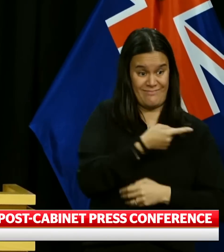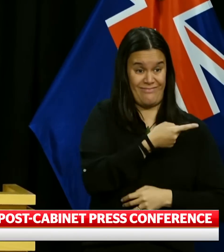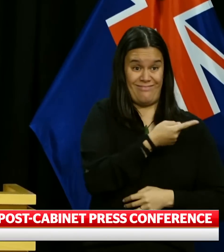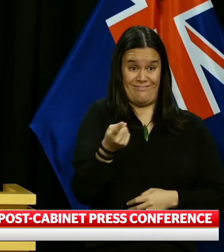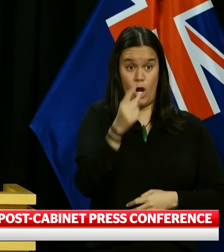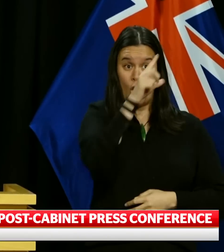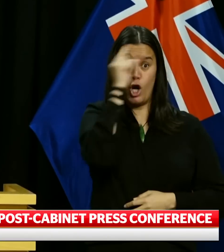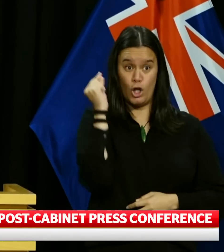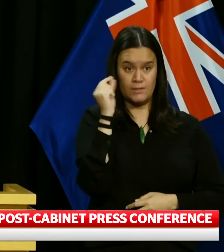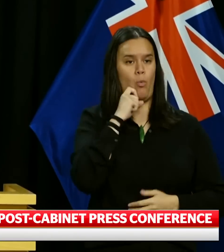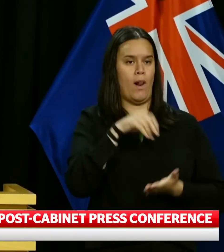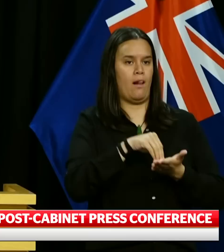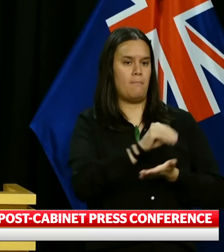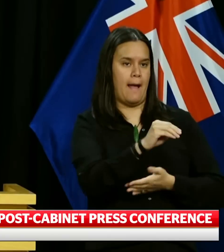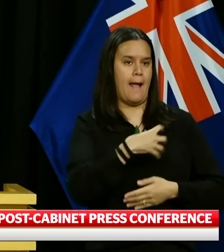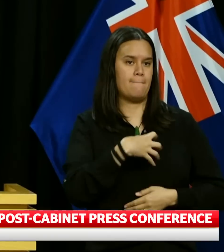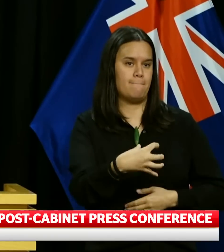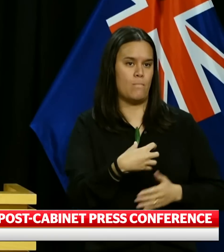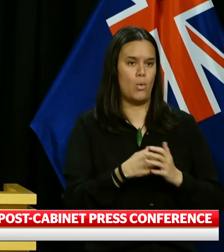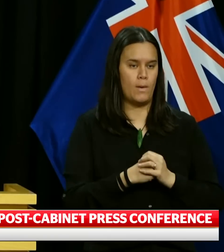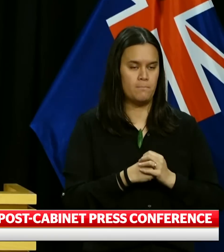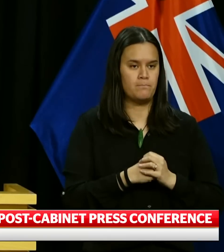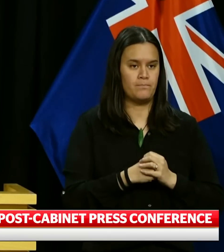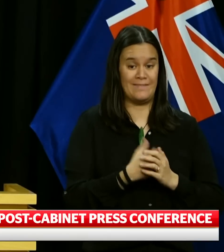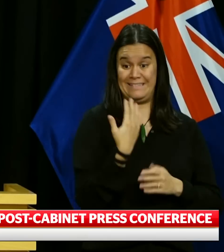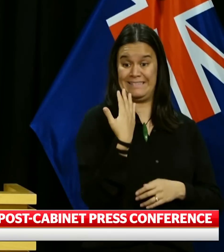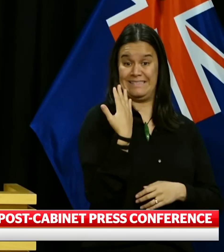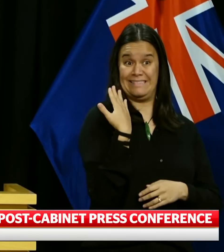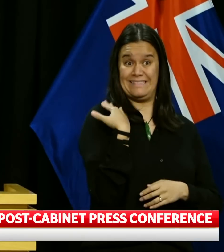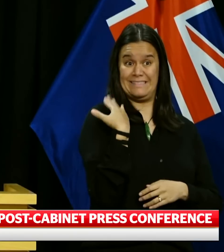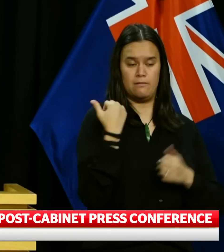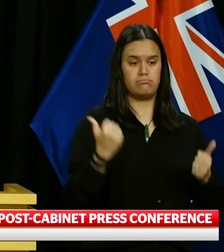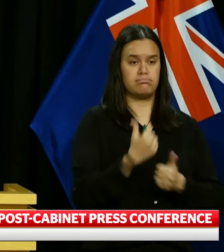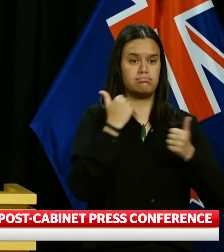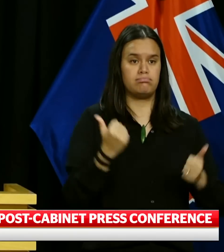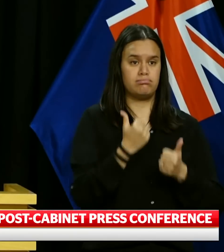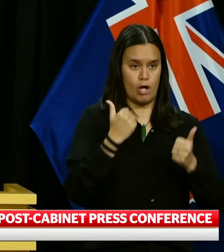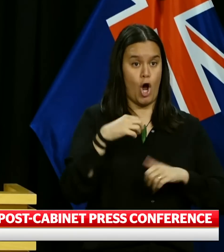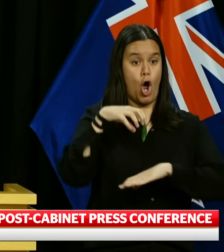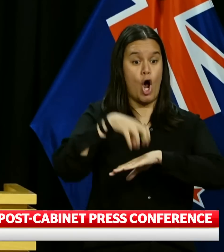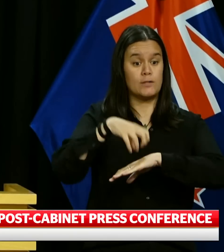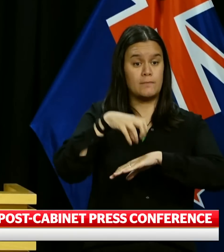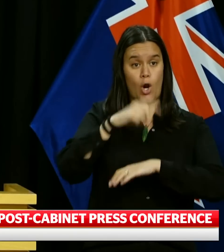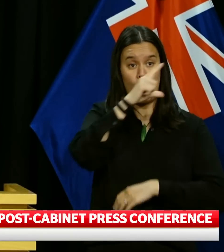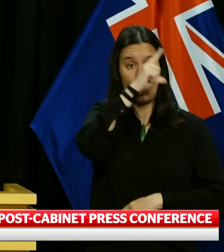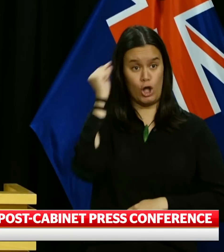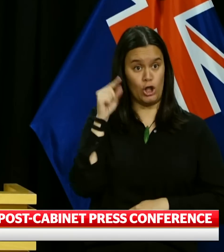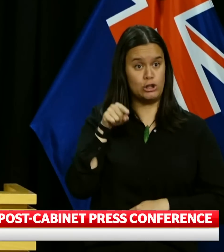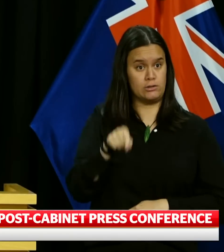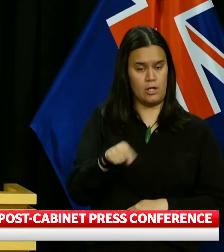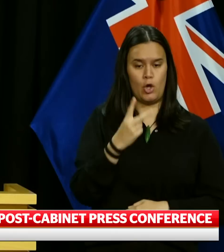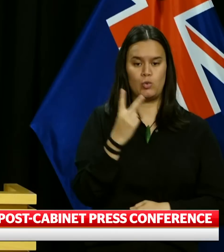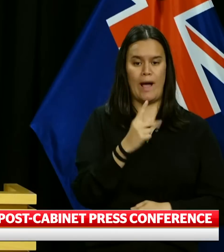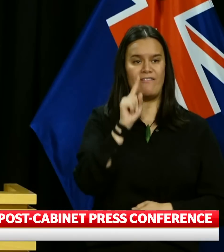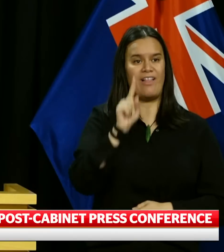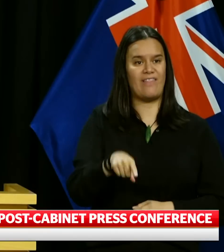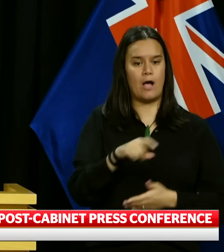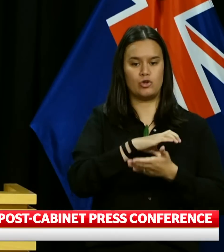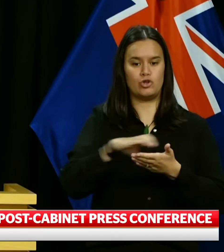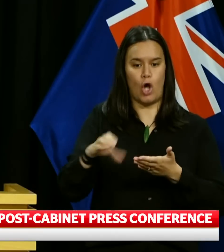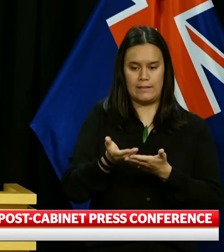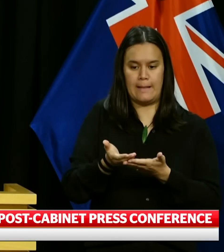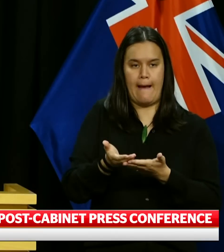This comes on the back of tens of thousands of nurses in hospitals getting an increase in base pay of around $12,000